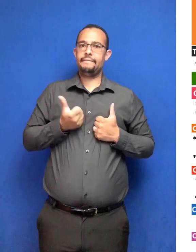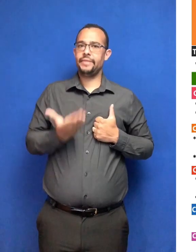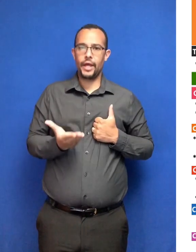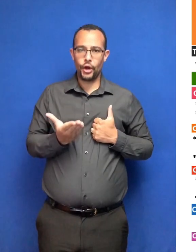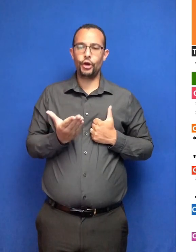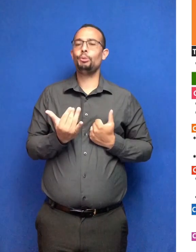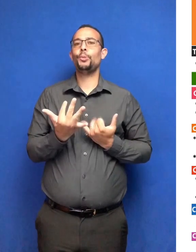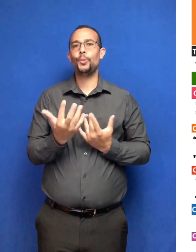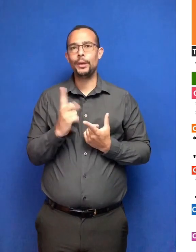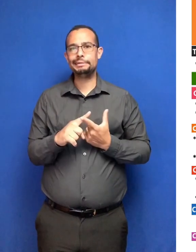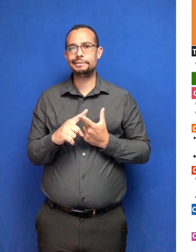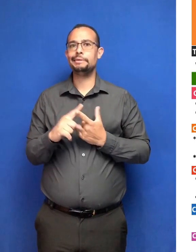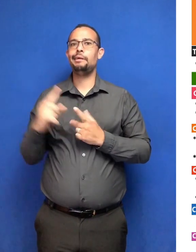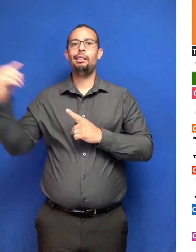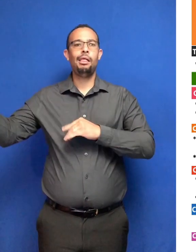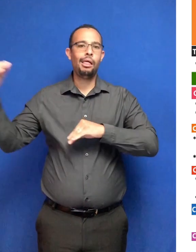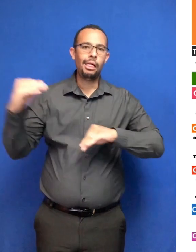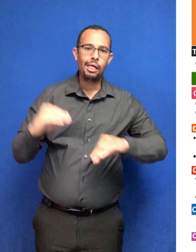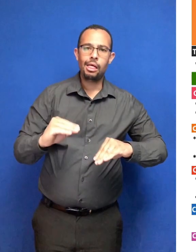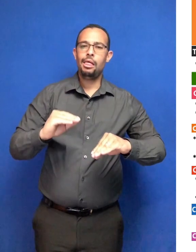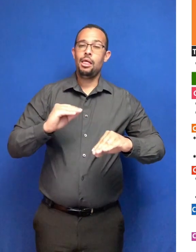repairs can be done, with